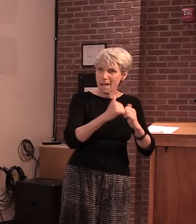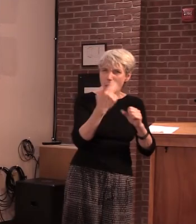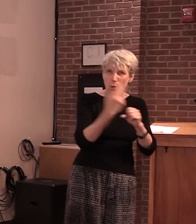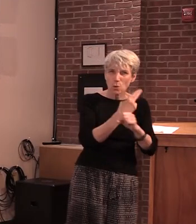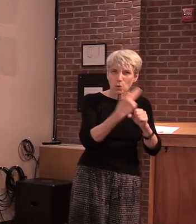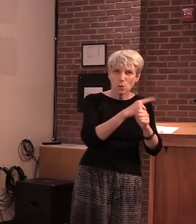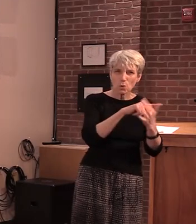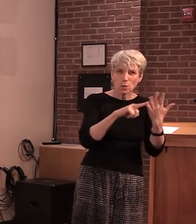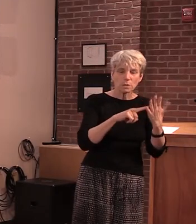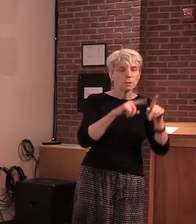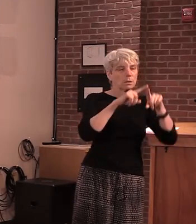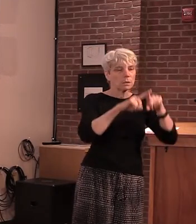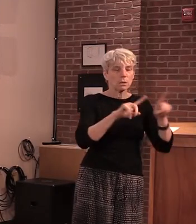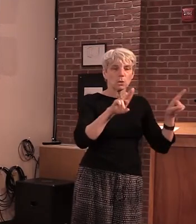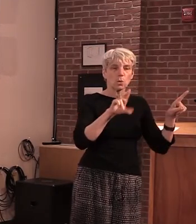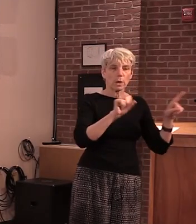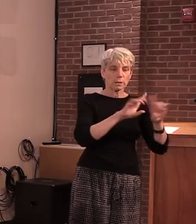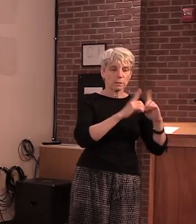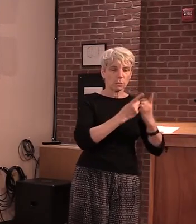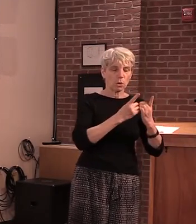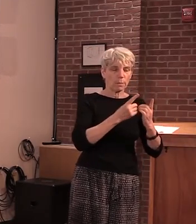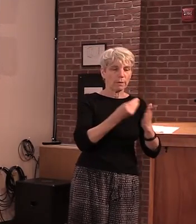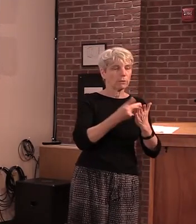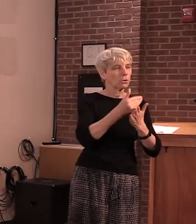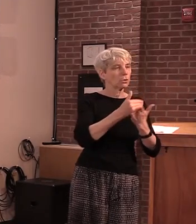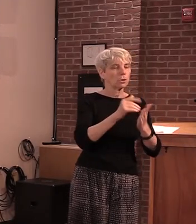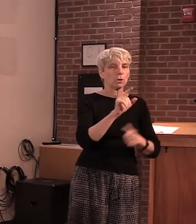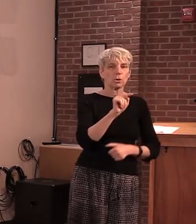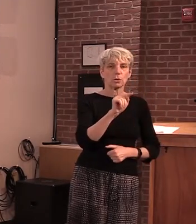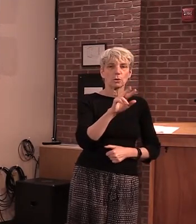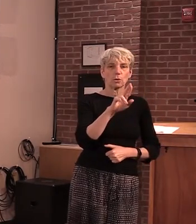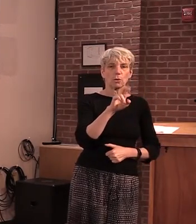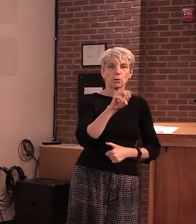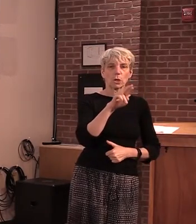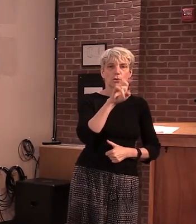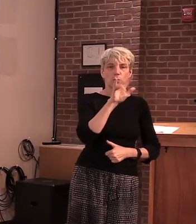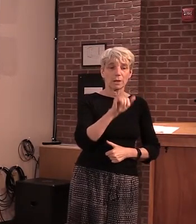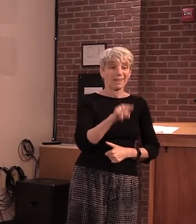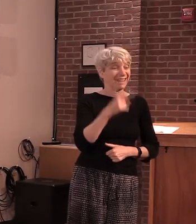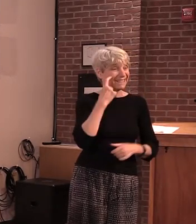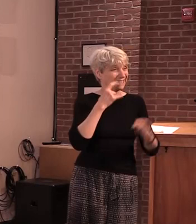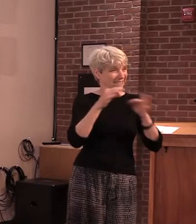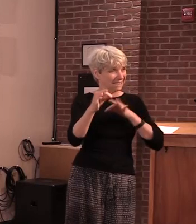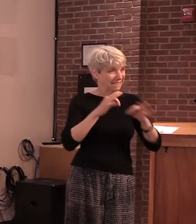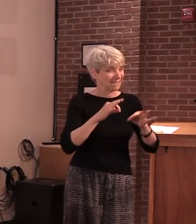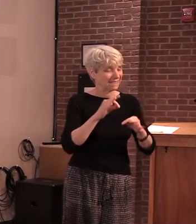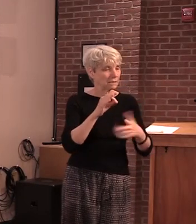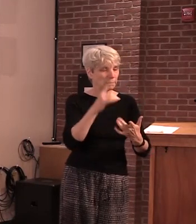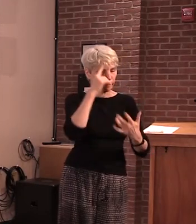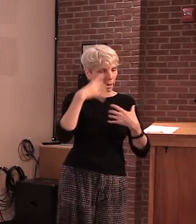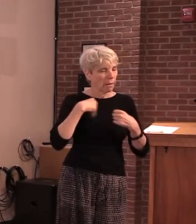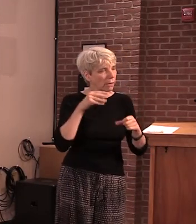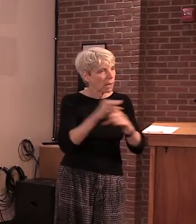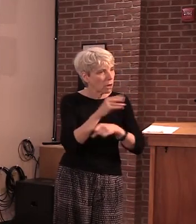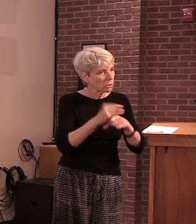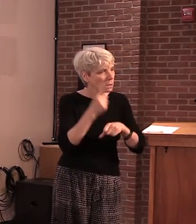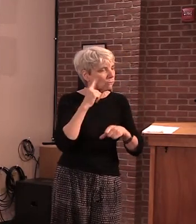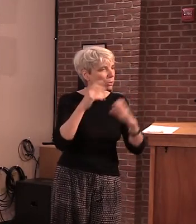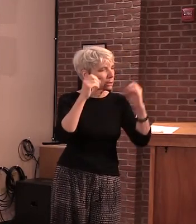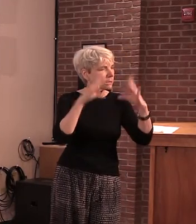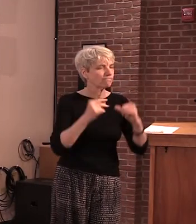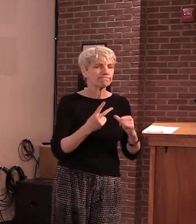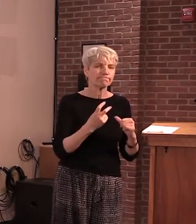Treasury. What you're describing to me doesn't sound like it would qualify for CRF funding. ESSER funding, on the other hand,